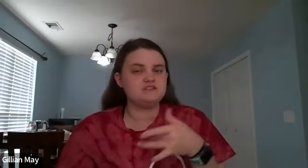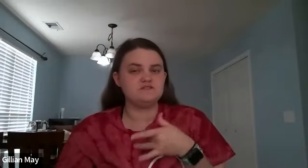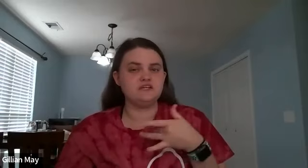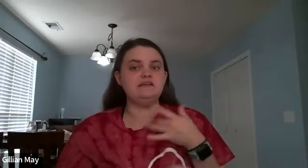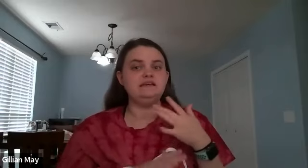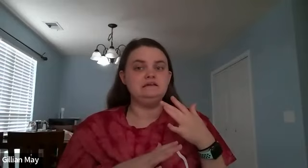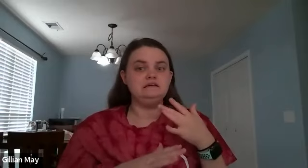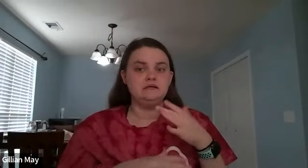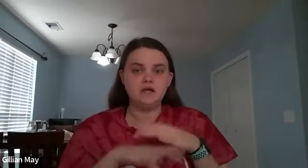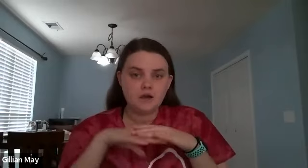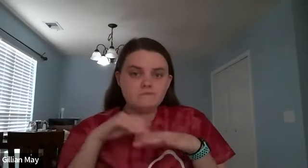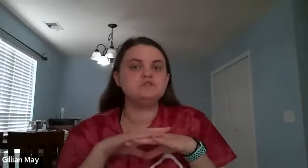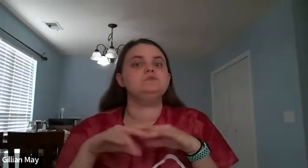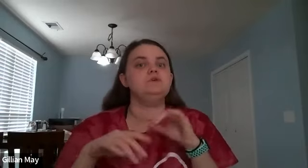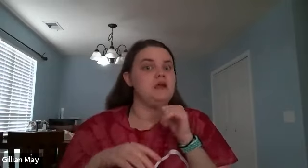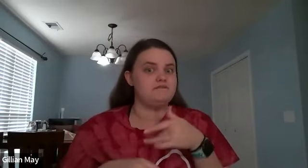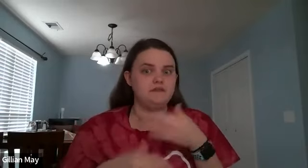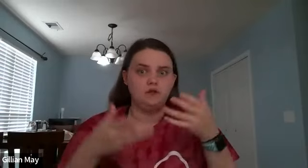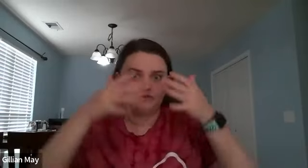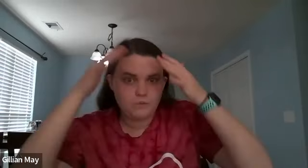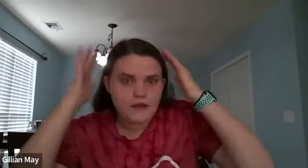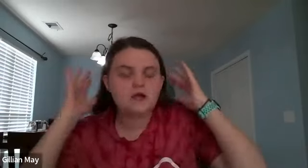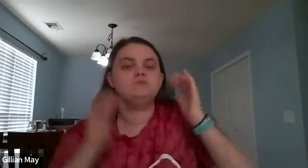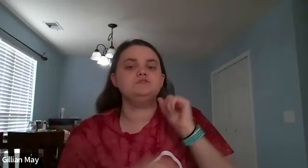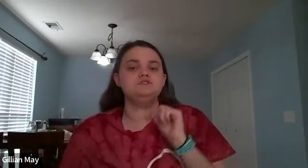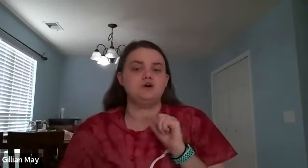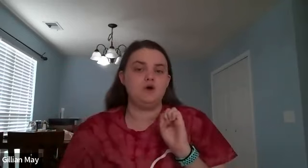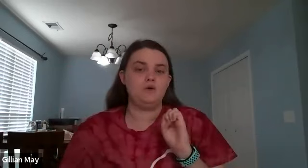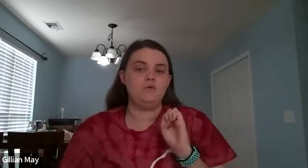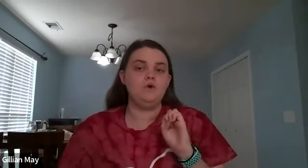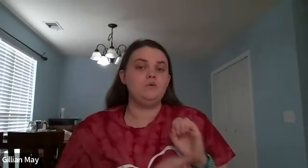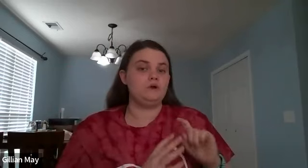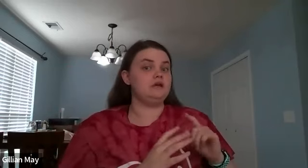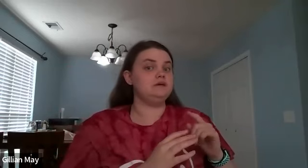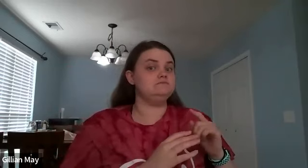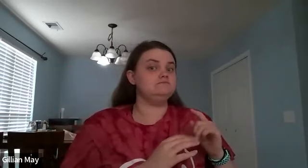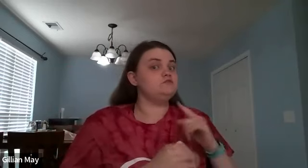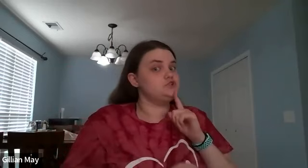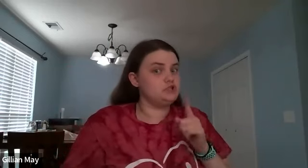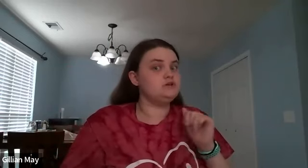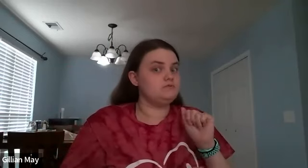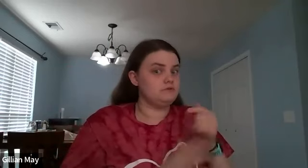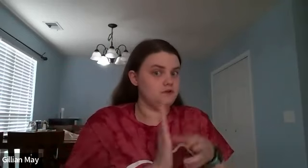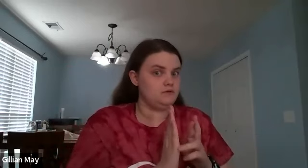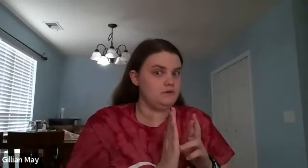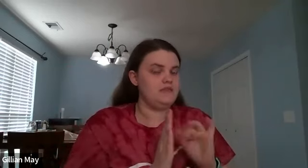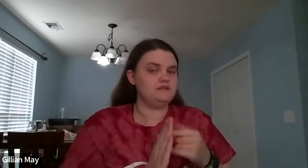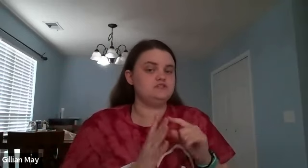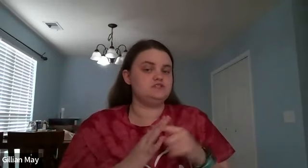are feeling comfortable and not feeling overwhelmed. So we're going to for sure review and then start